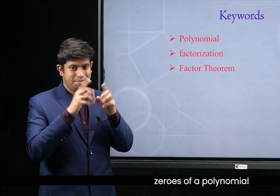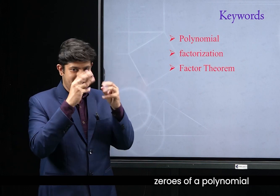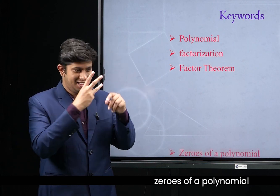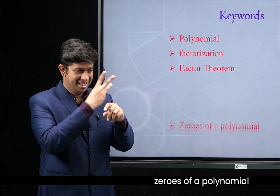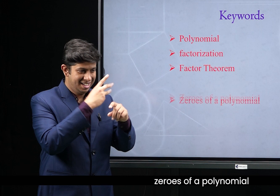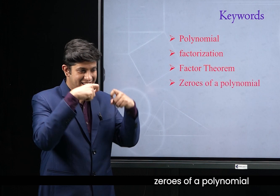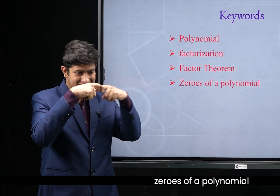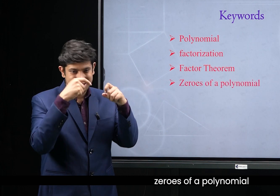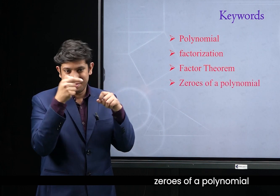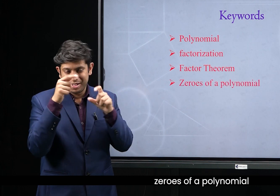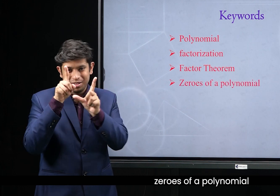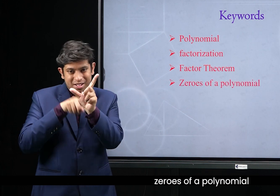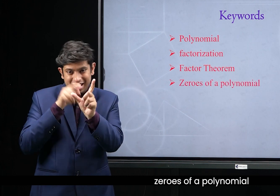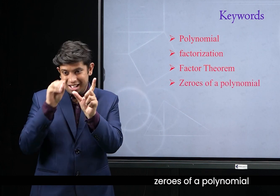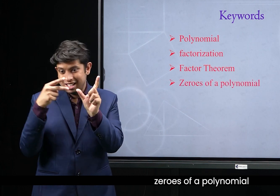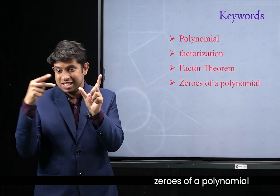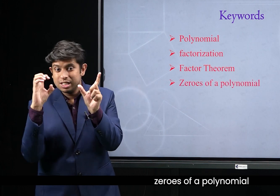zeros of a polynomial,